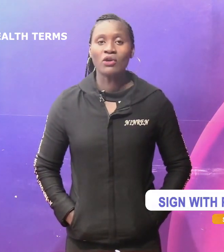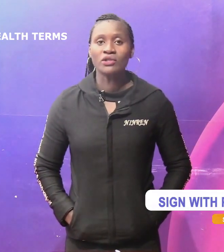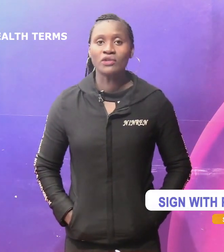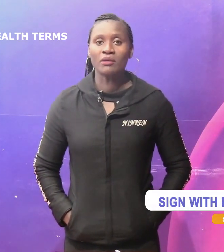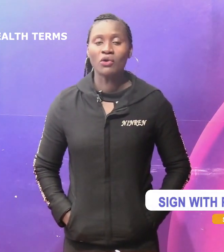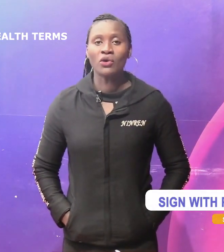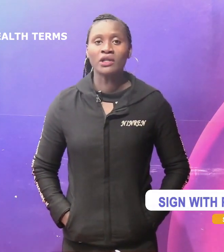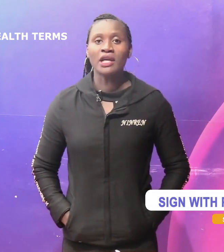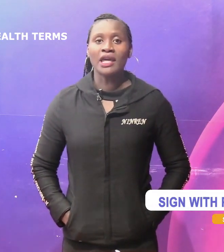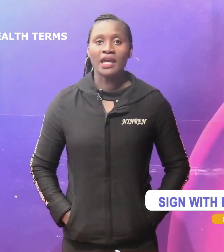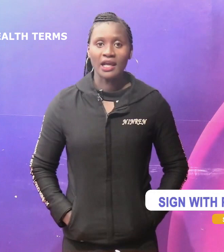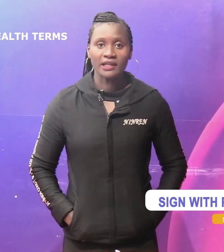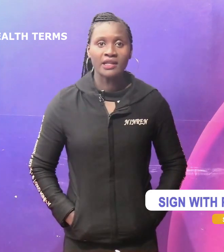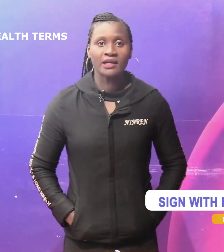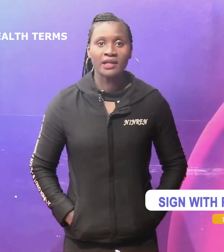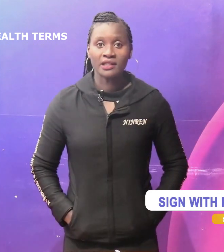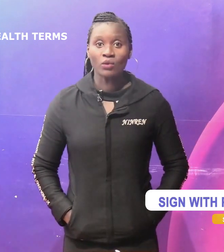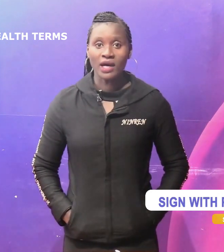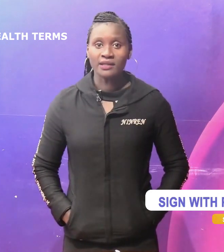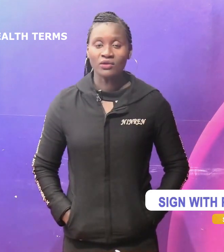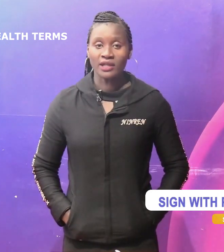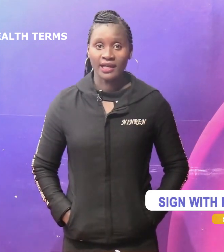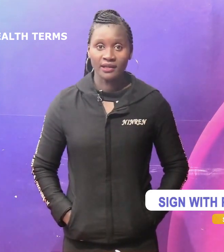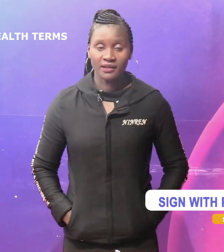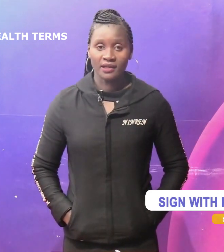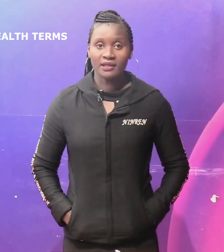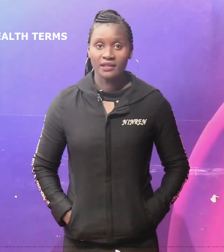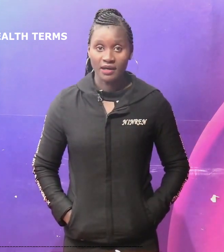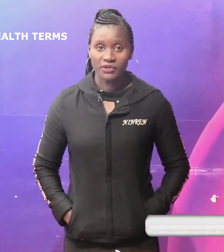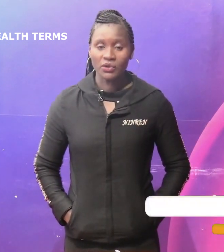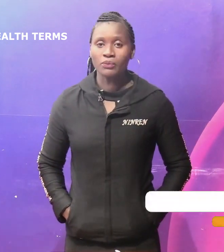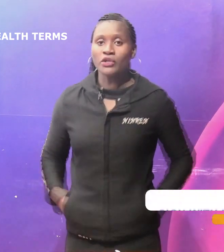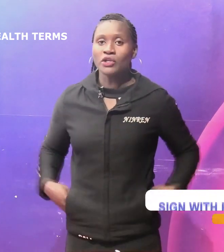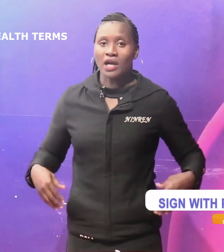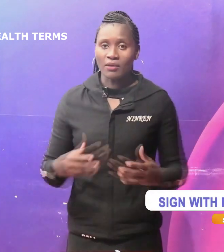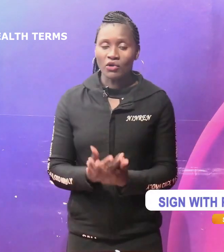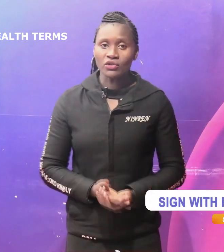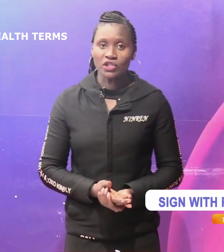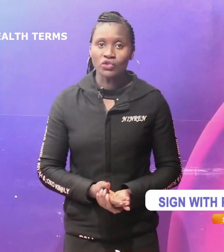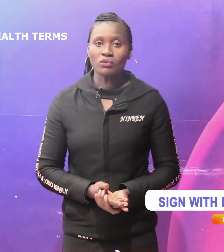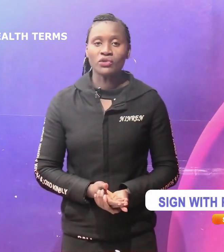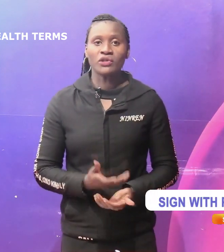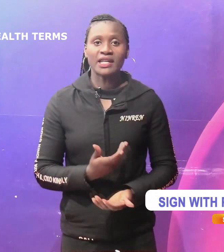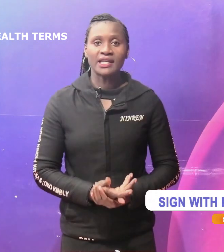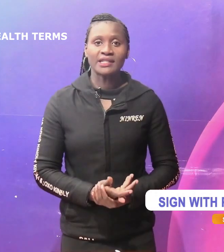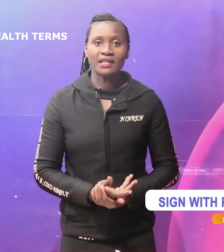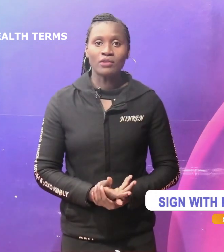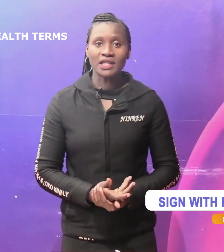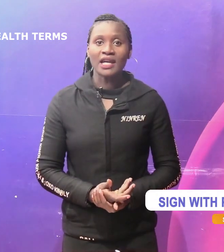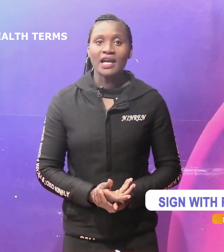learn more on health and related words on health terms. So I'm going to teach you more so you can understand better. And